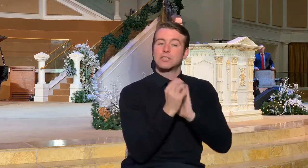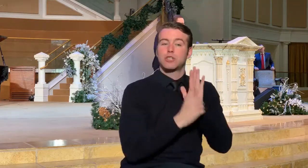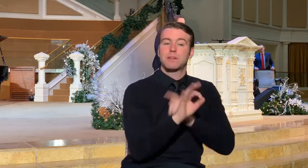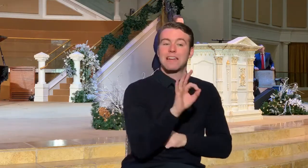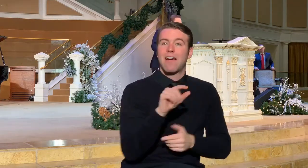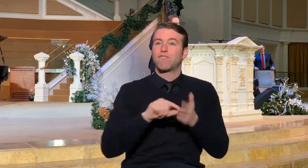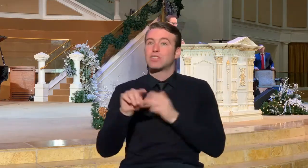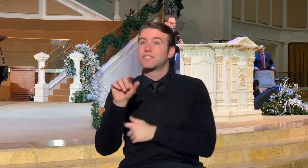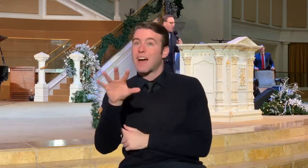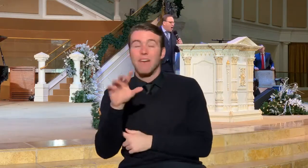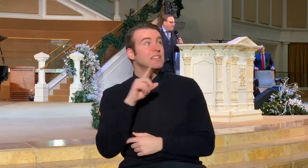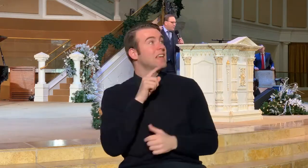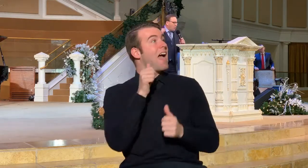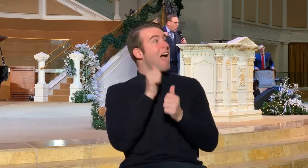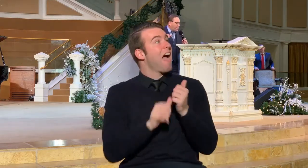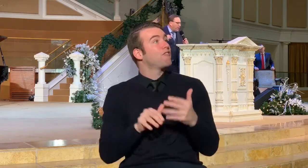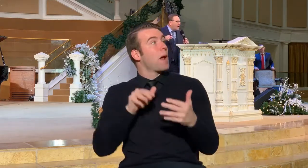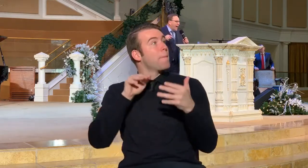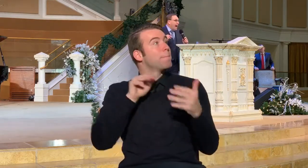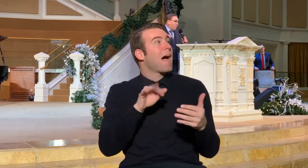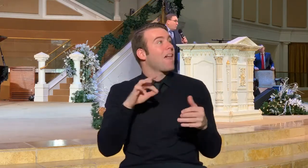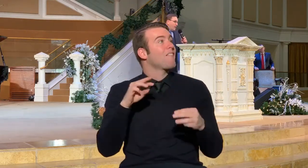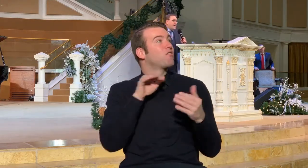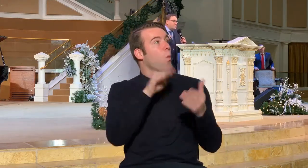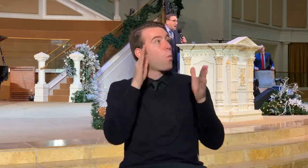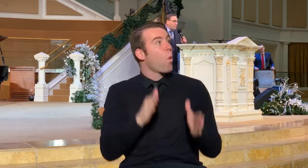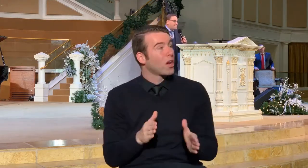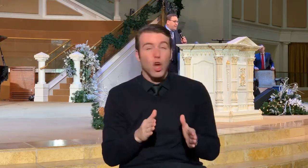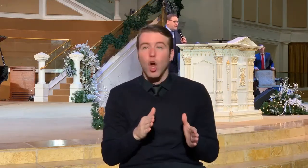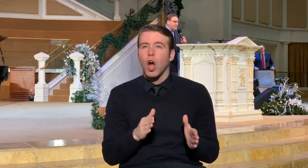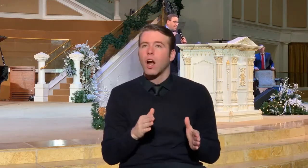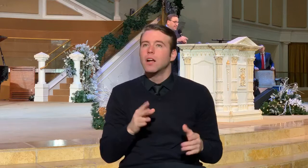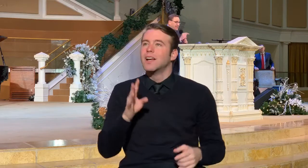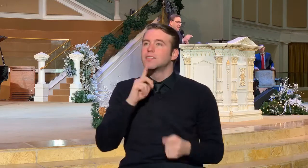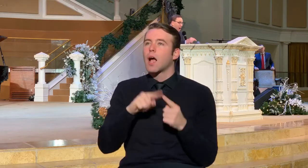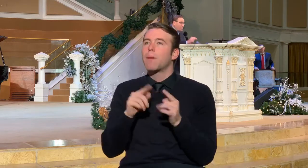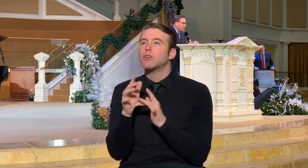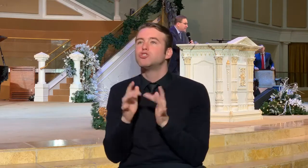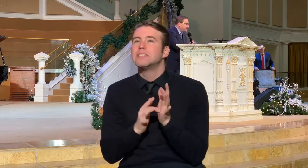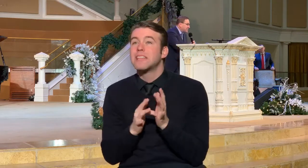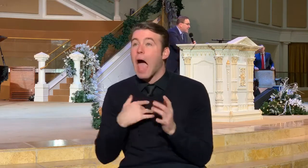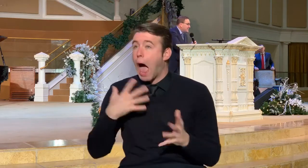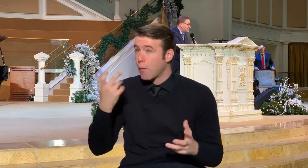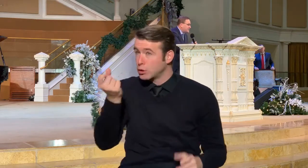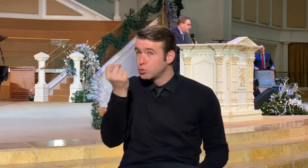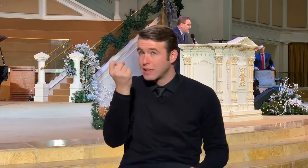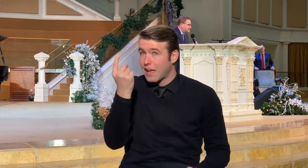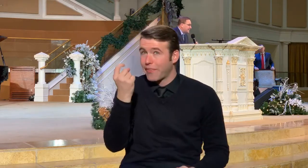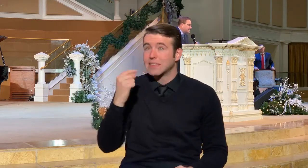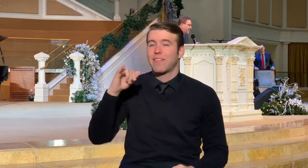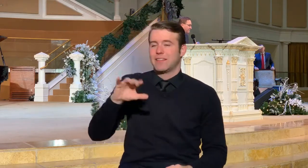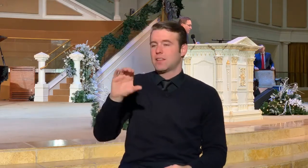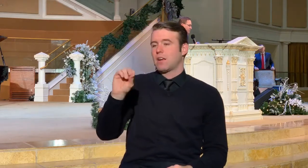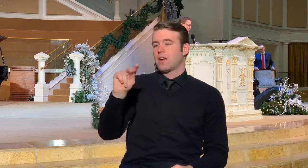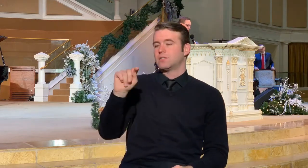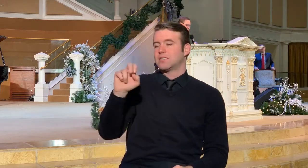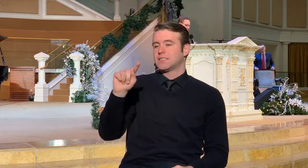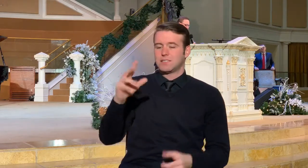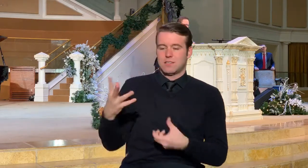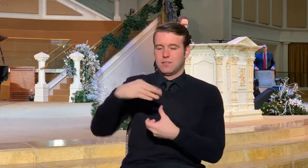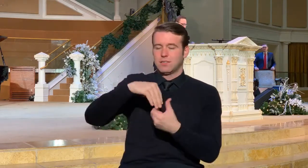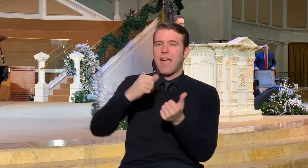9:9. For every battle of the warrior, when he's talking about Jesus, I want you to get this. This is the context of that